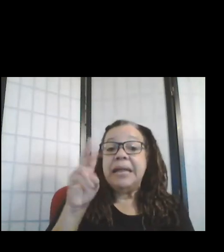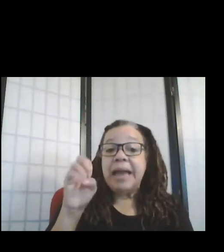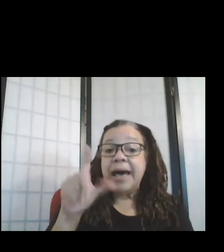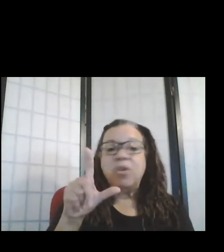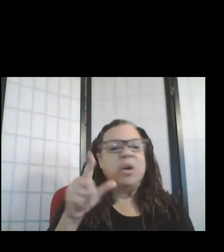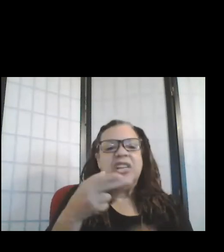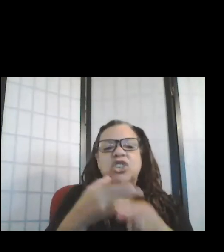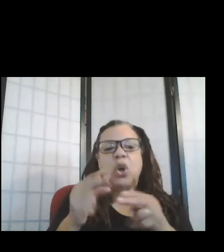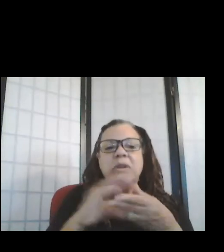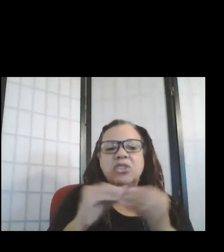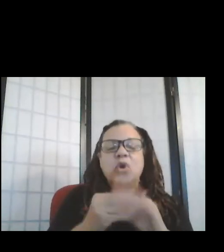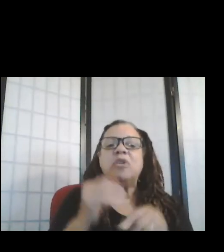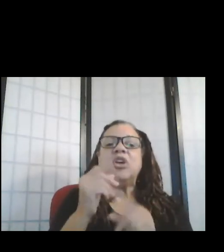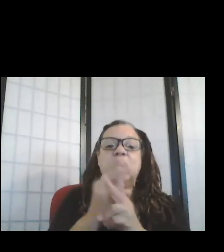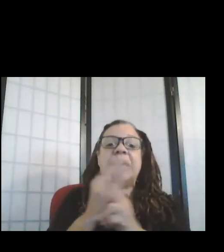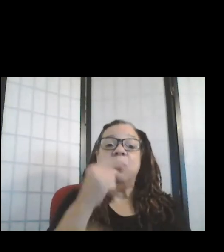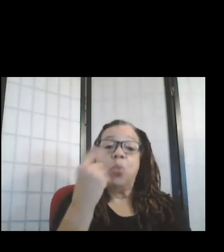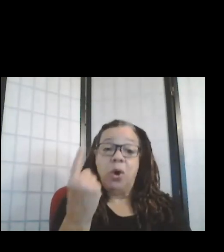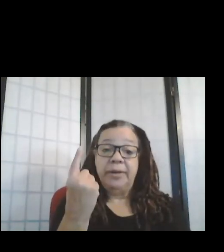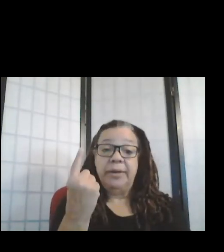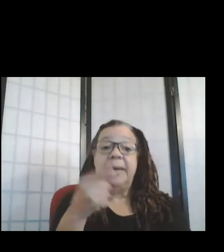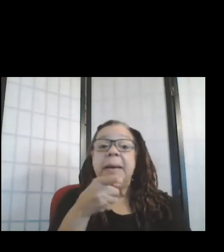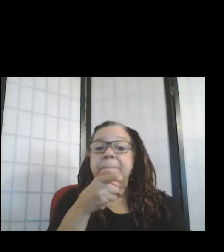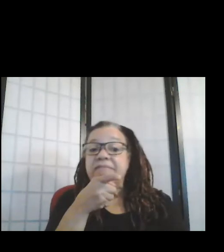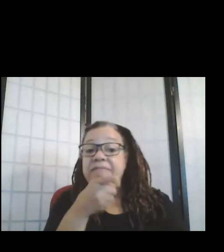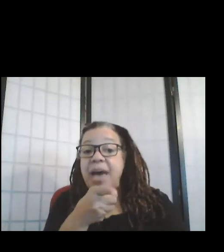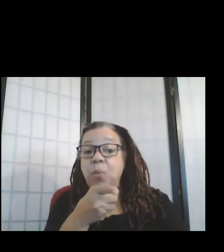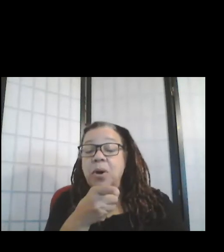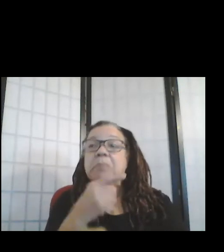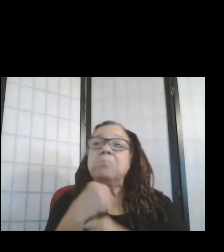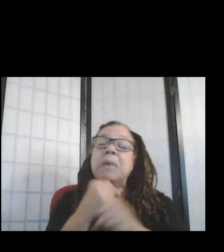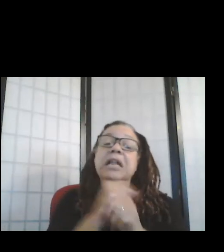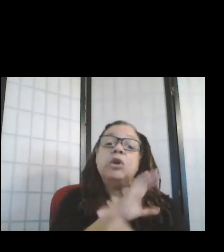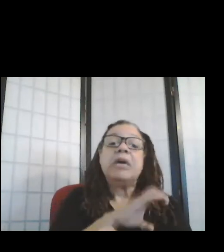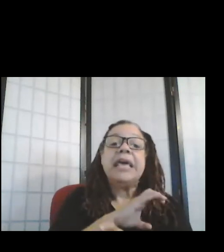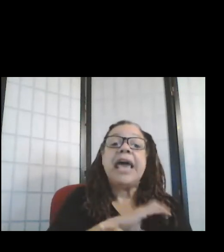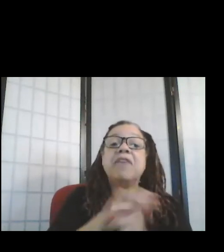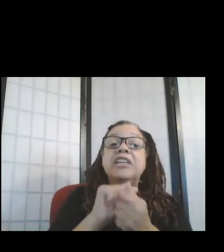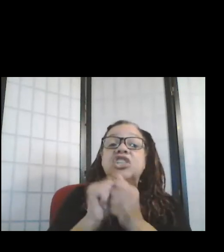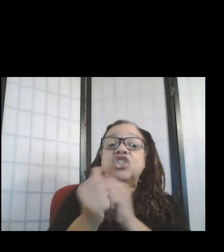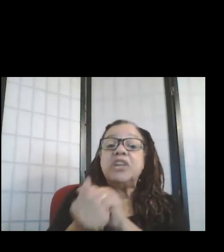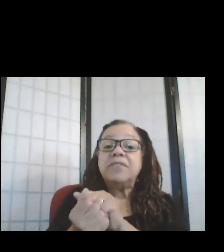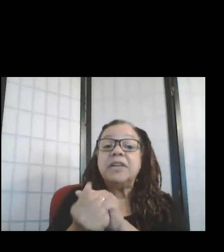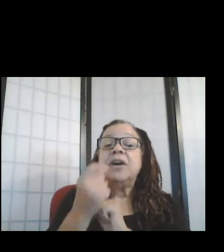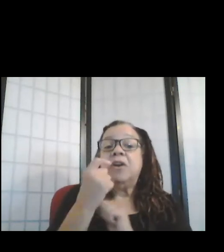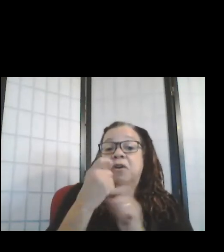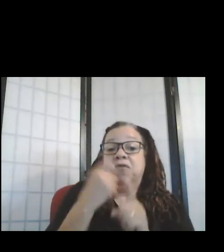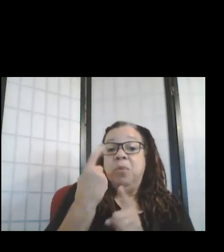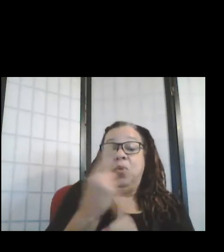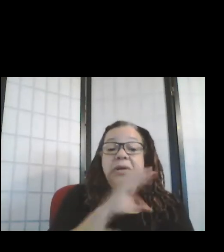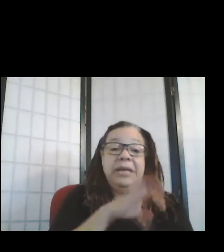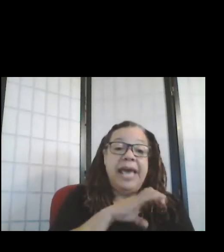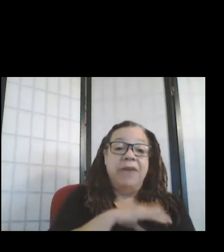generally stick with one point of view. But this one does make a little character shift in the middle from one character to the